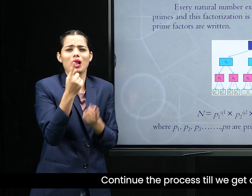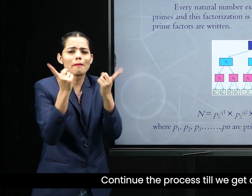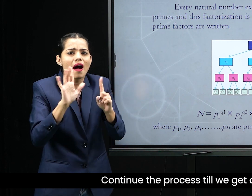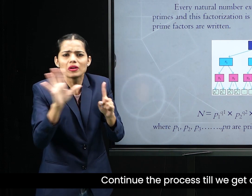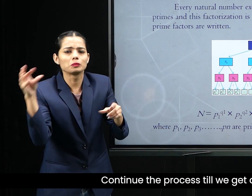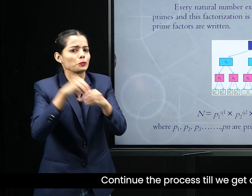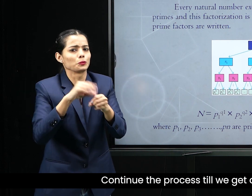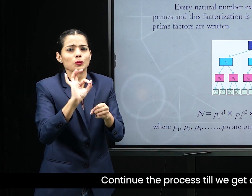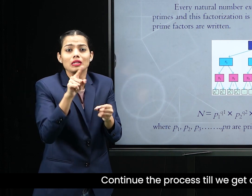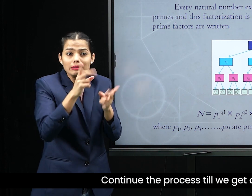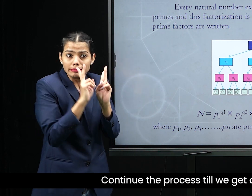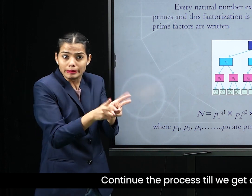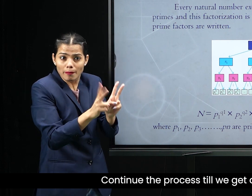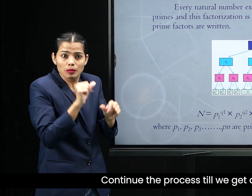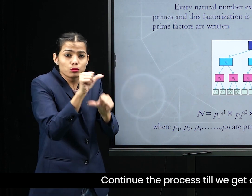get only prime numbers.